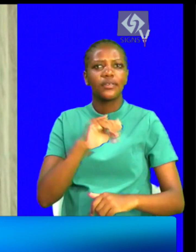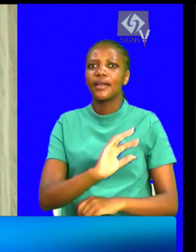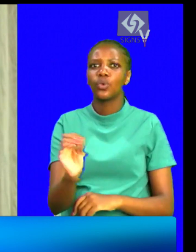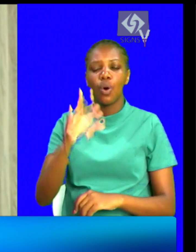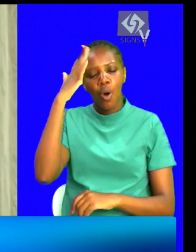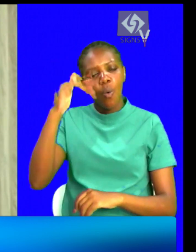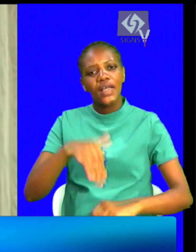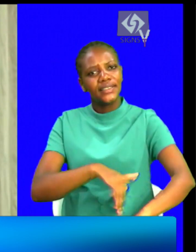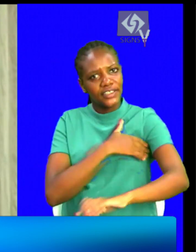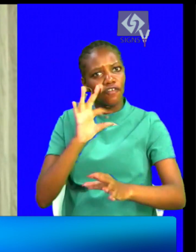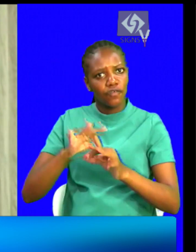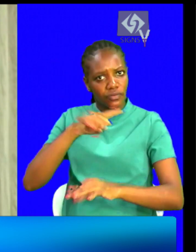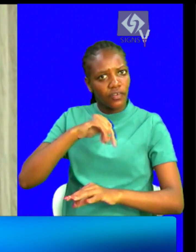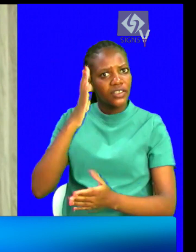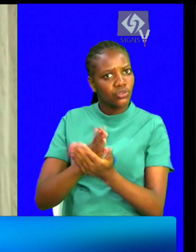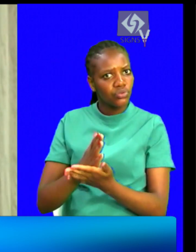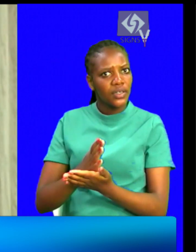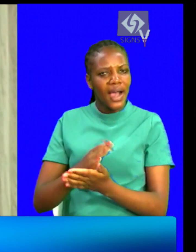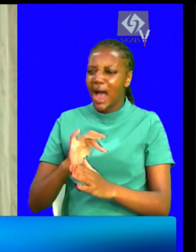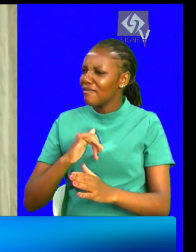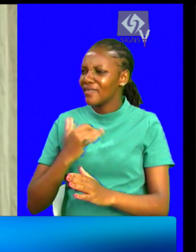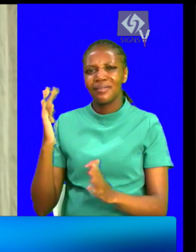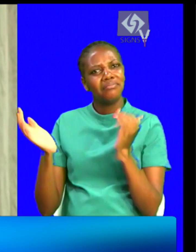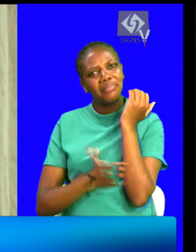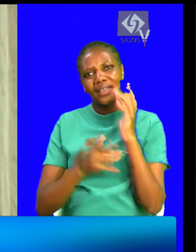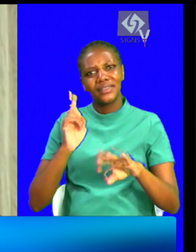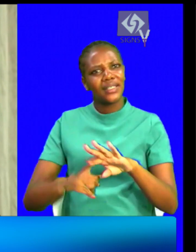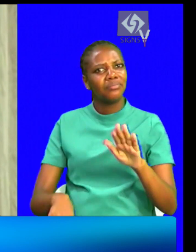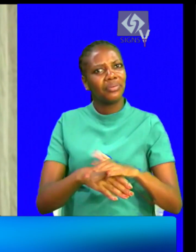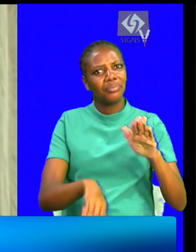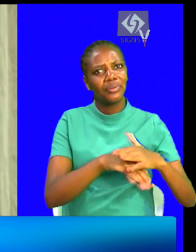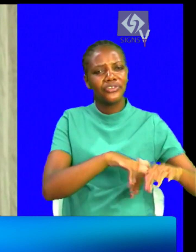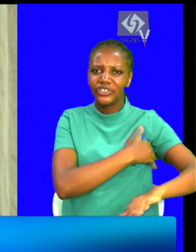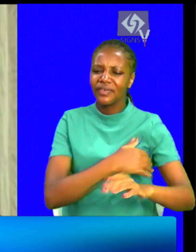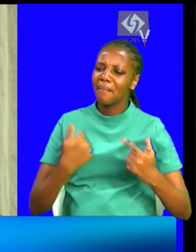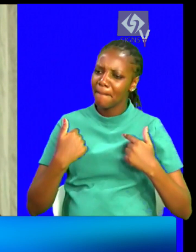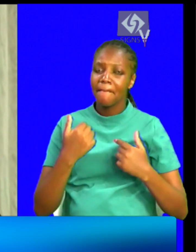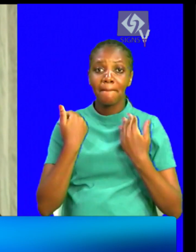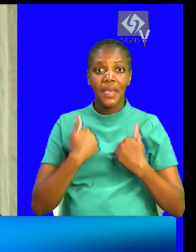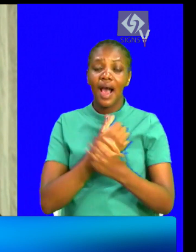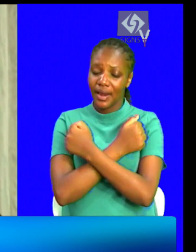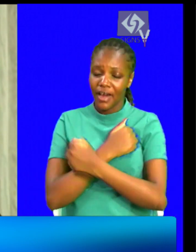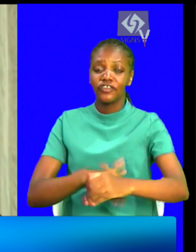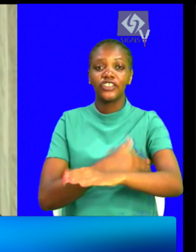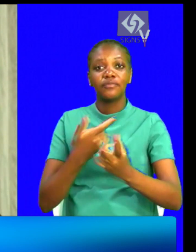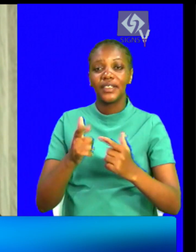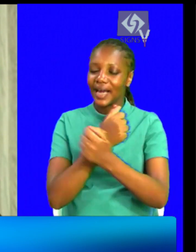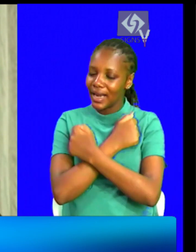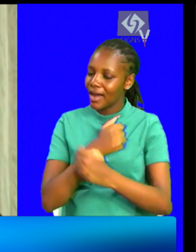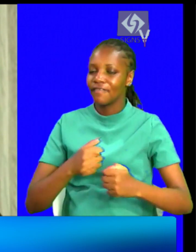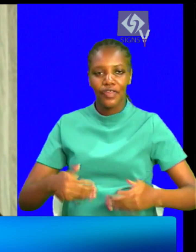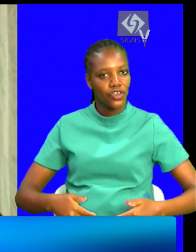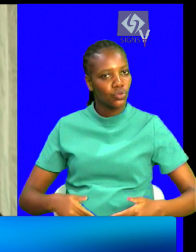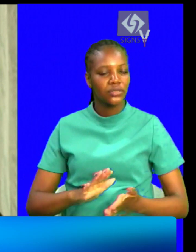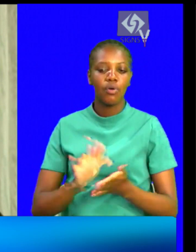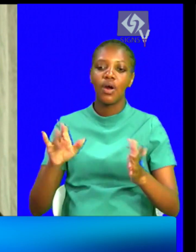mimi sitaki, kwa sababu si machifu walitupigia kura. It will be very painful for me. I love the chiefs, but I love the young people